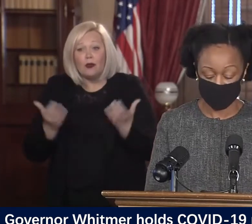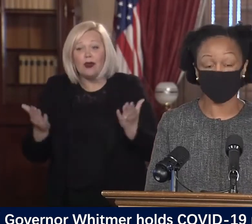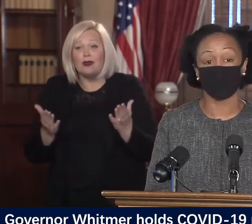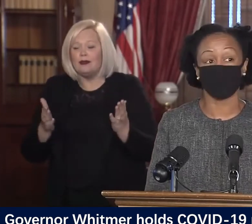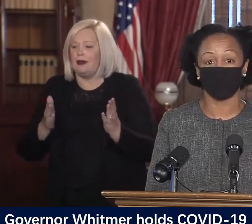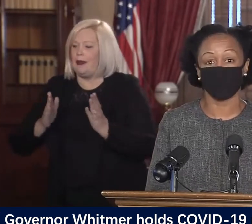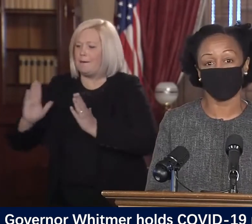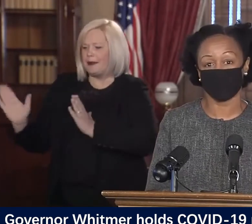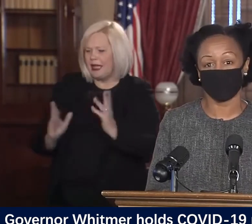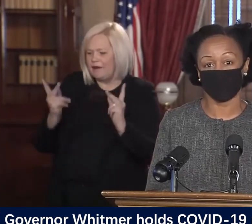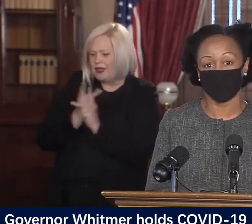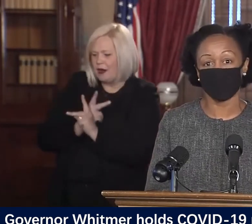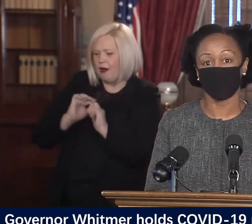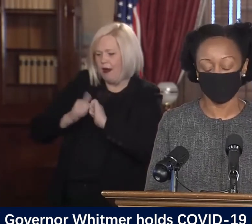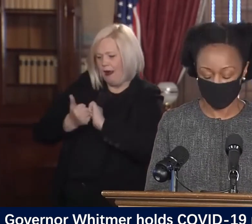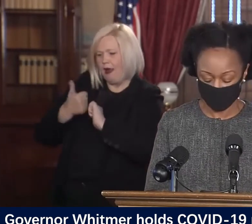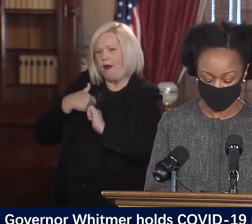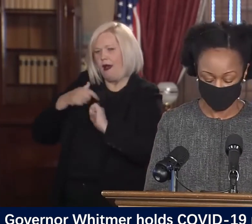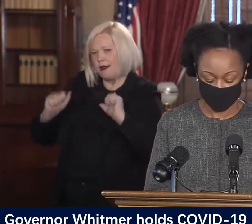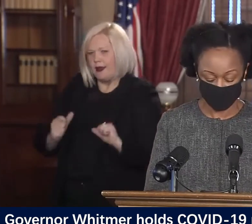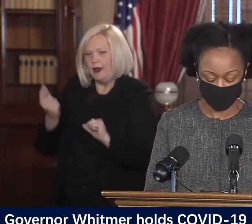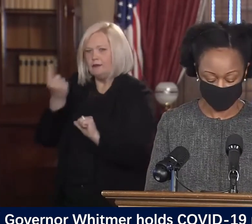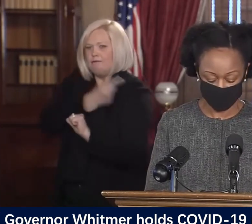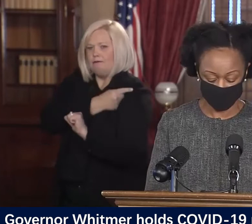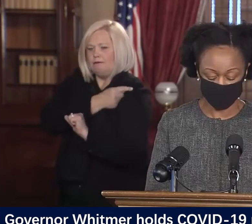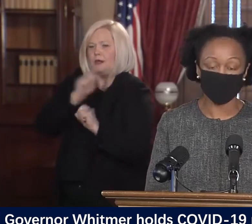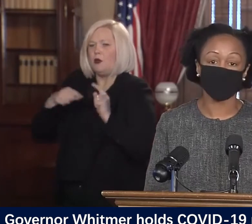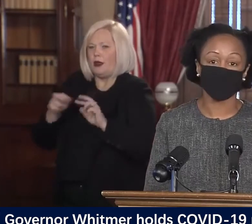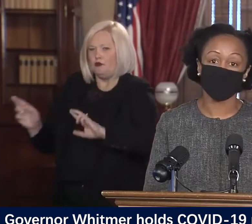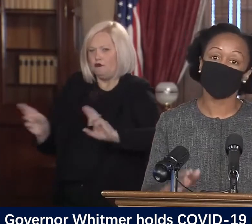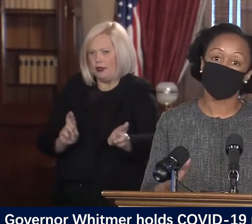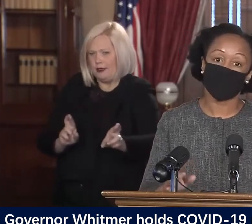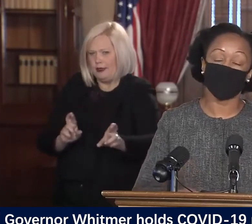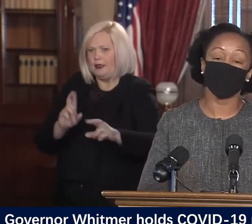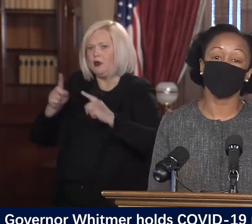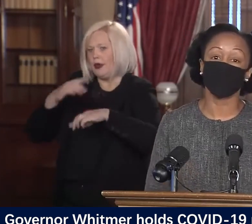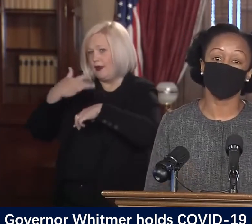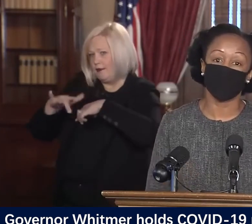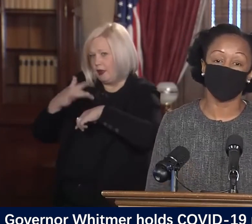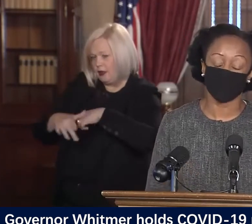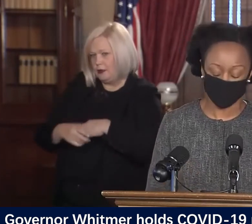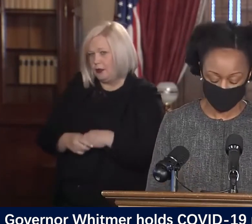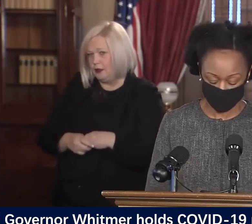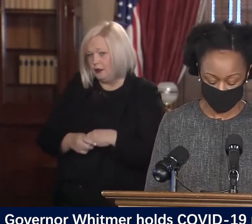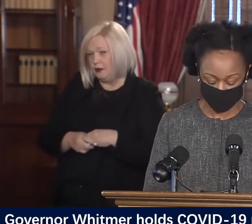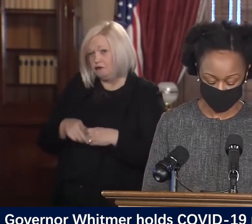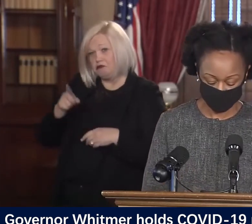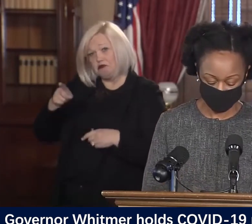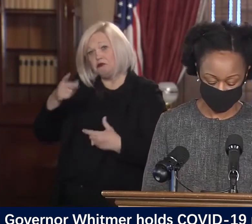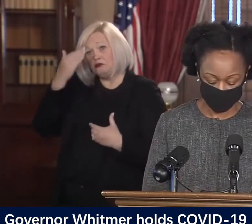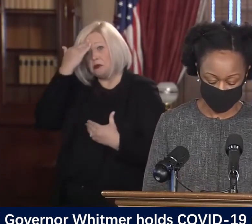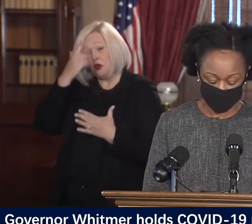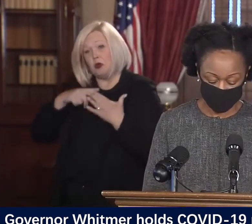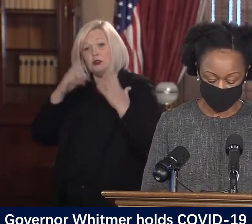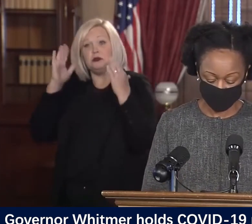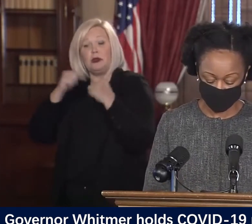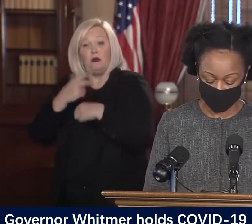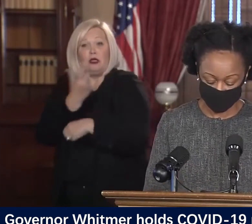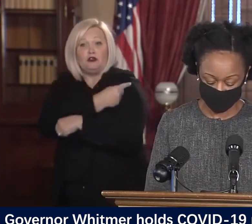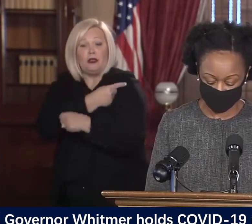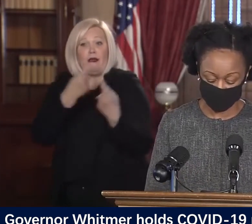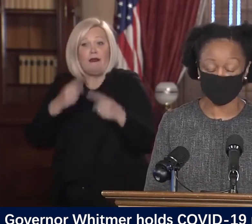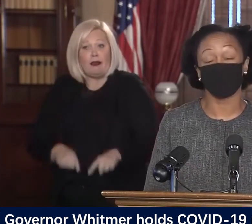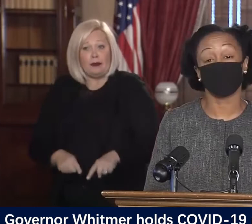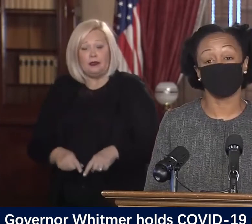for how they will get the vaccine when it becomes available to them. And you should know what to expect. For the